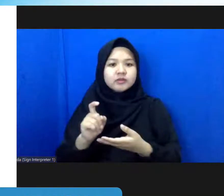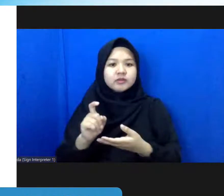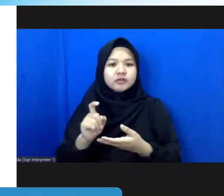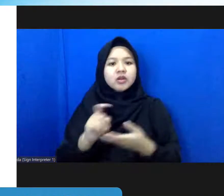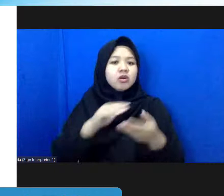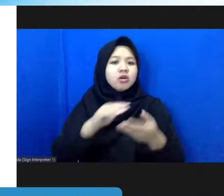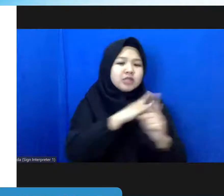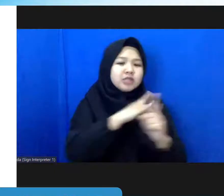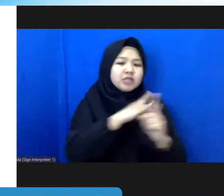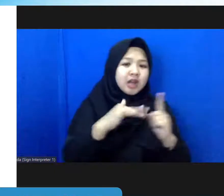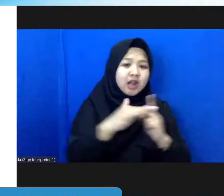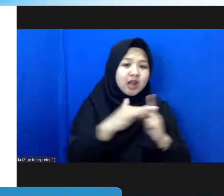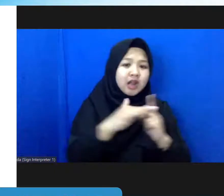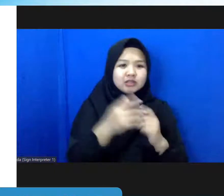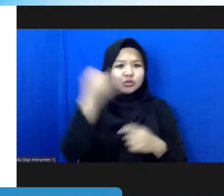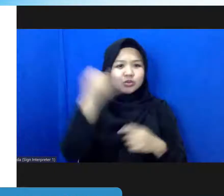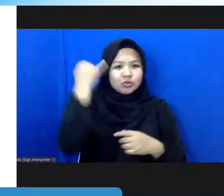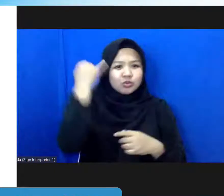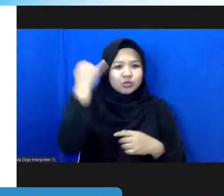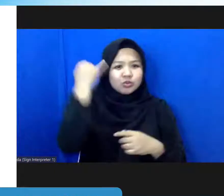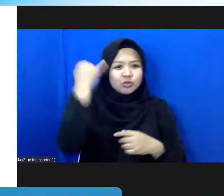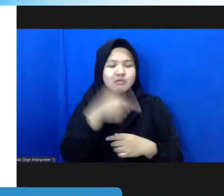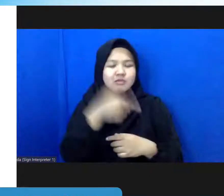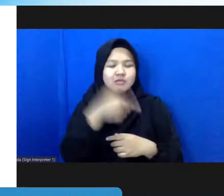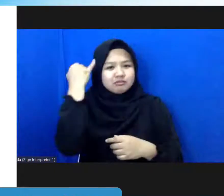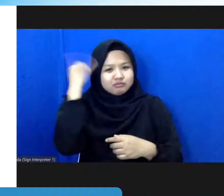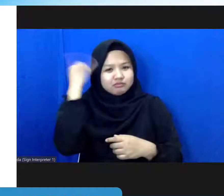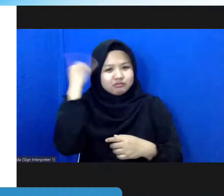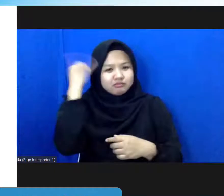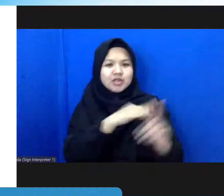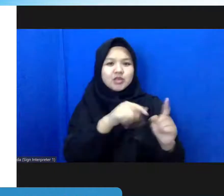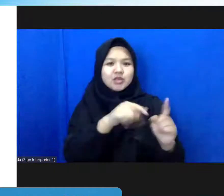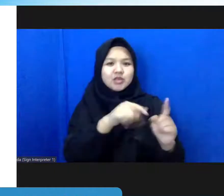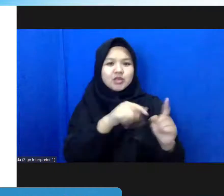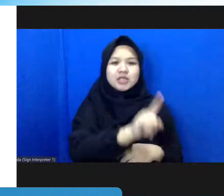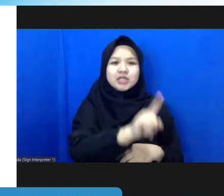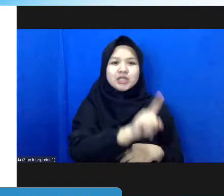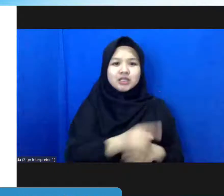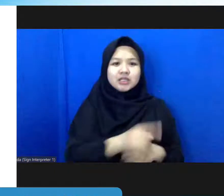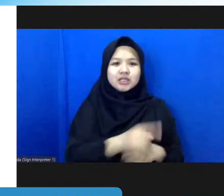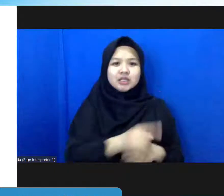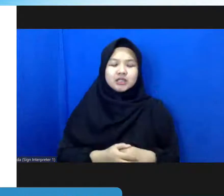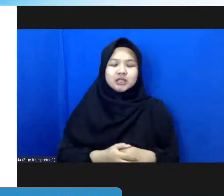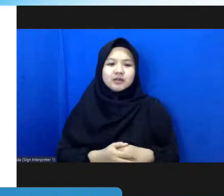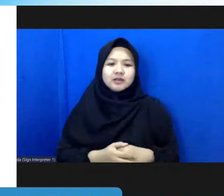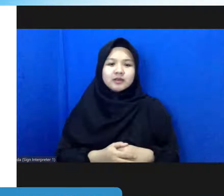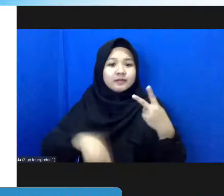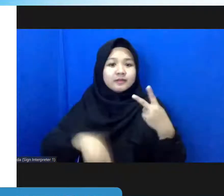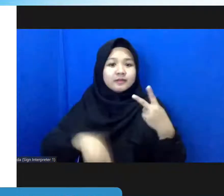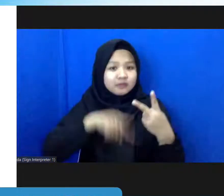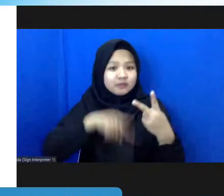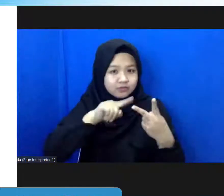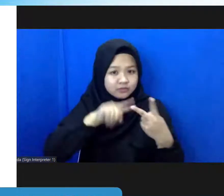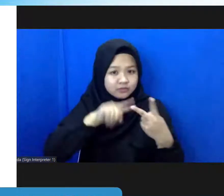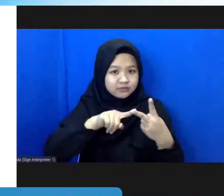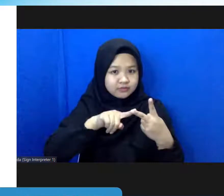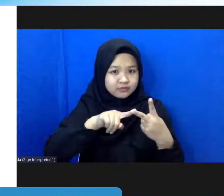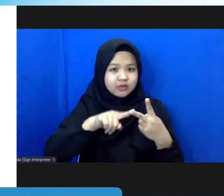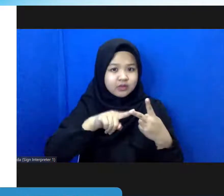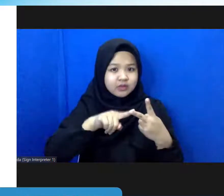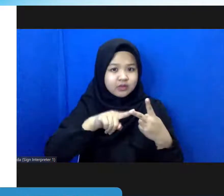effort, community initiative, and it helps. That's only one. Another is like they have this